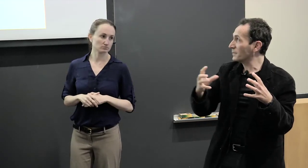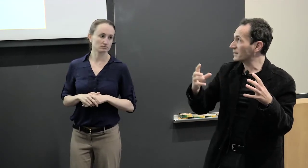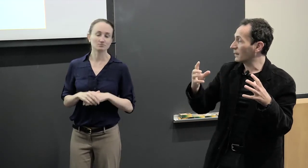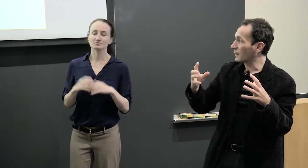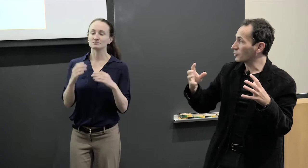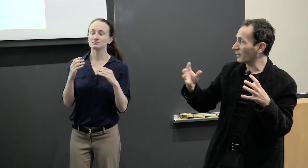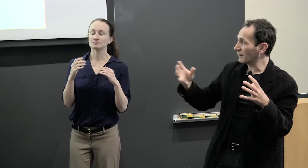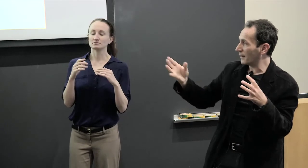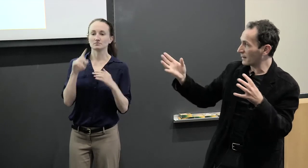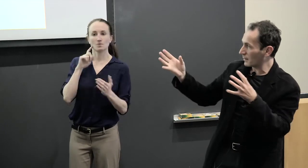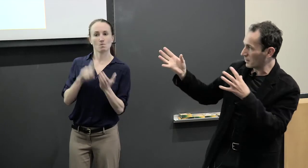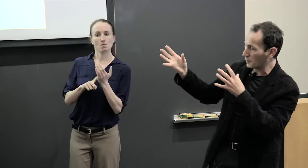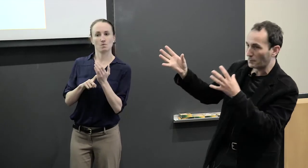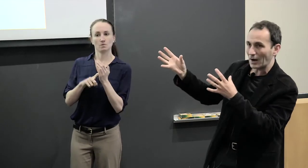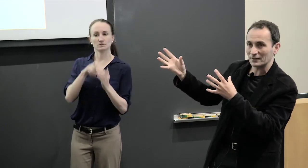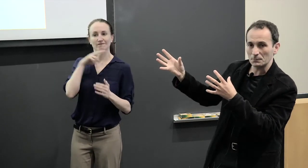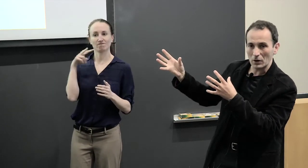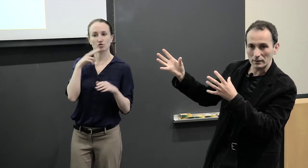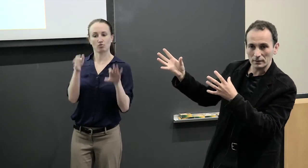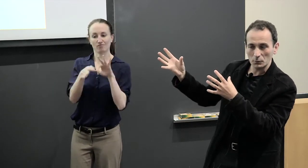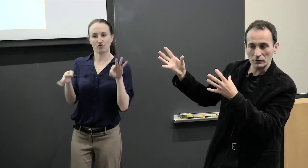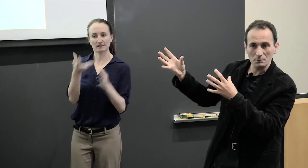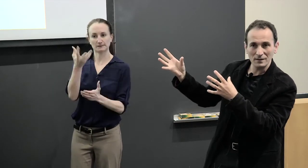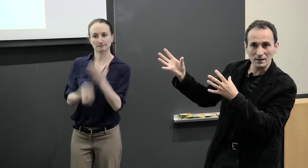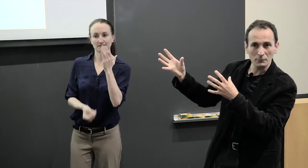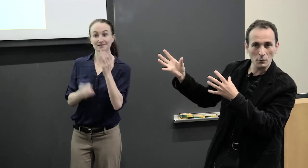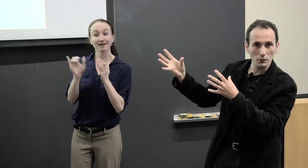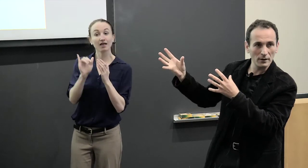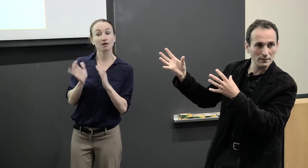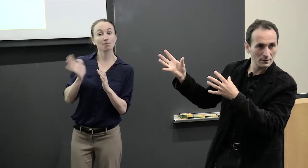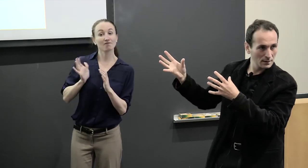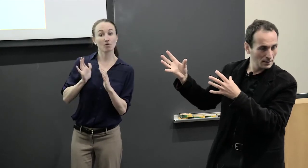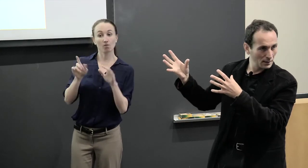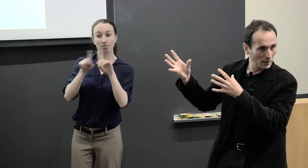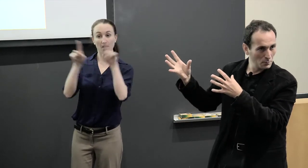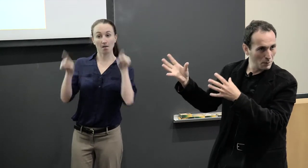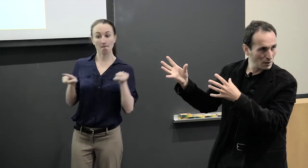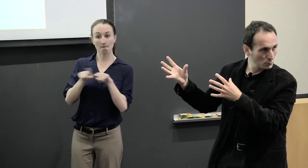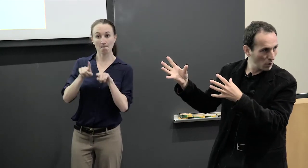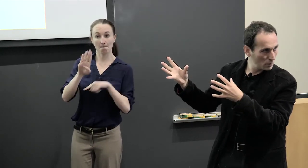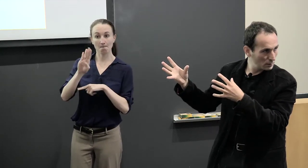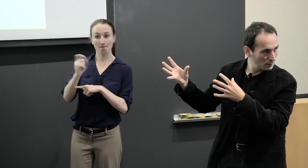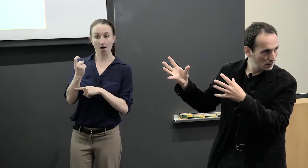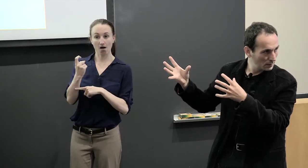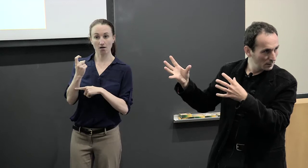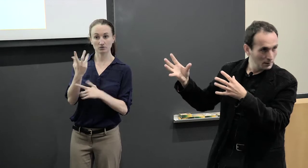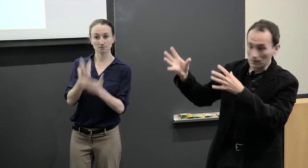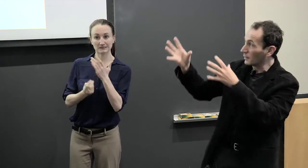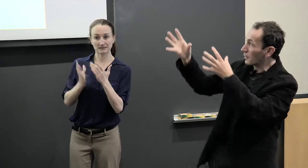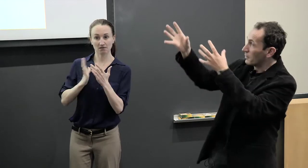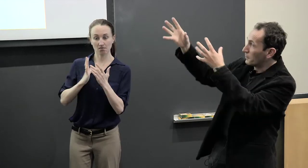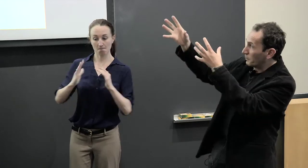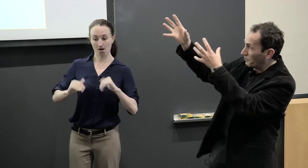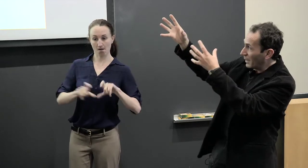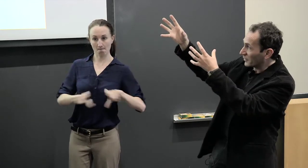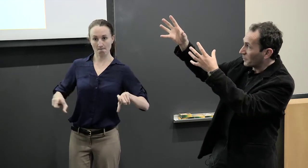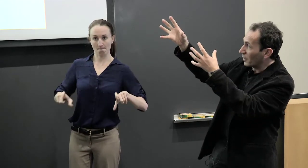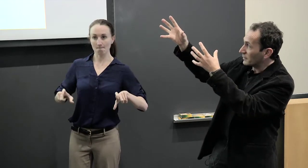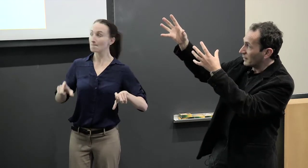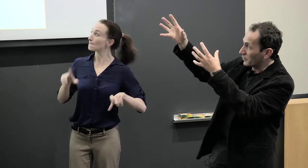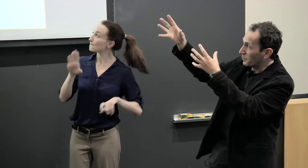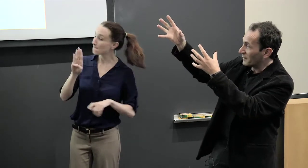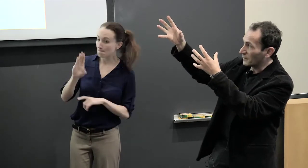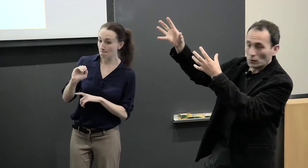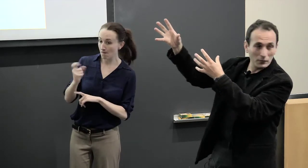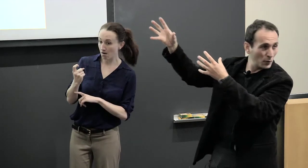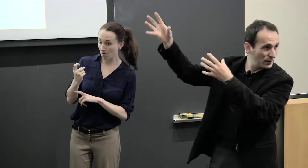verb phrase missing. Just like the box part was a missing verb phrase on the bottom row, the box